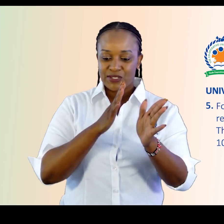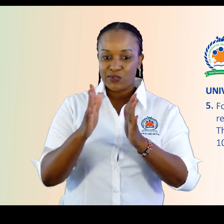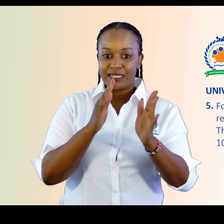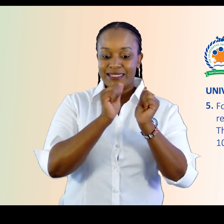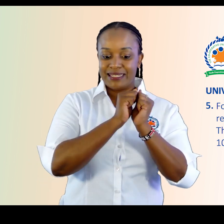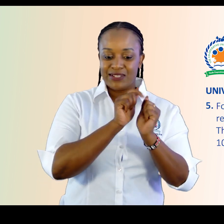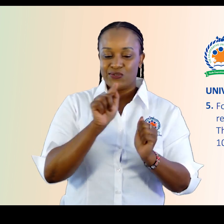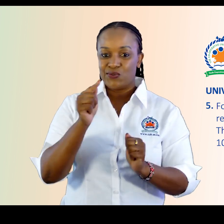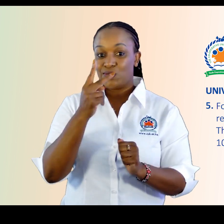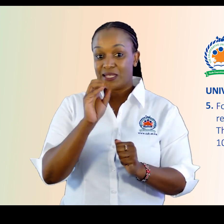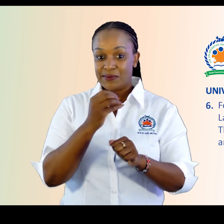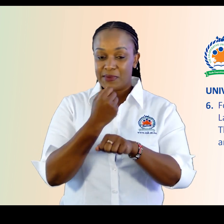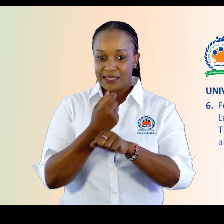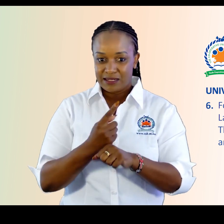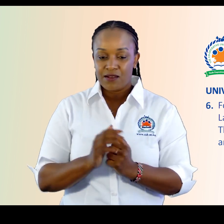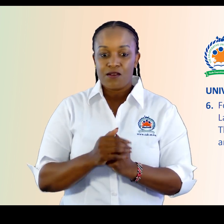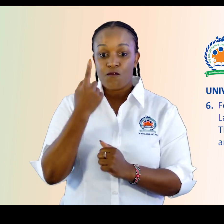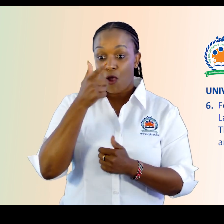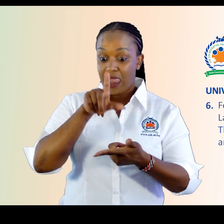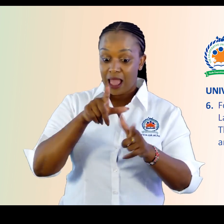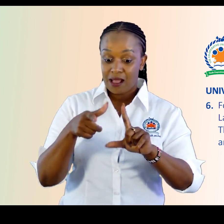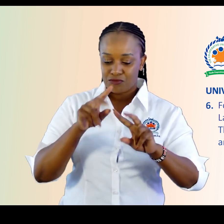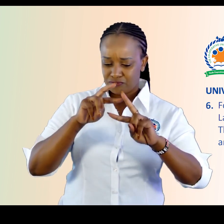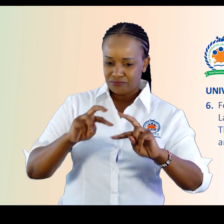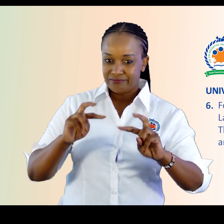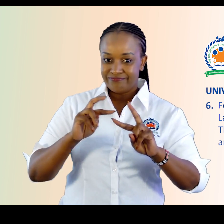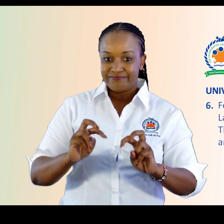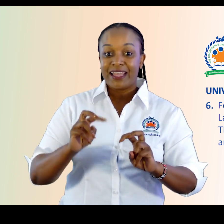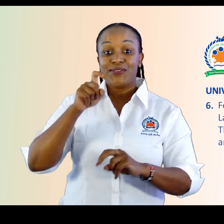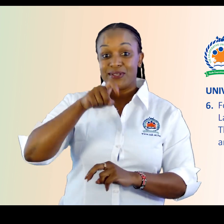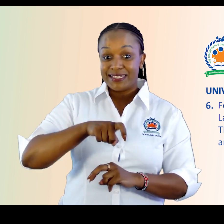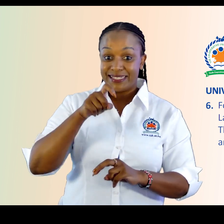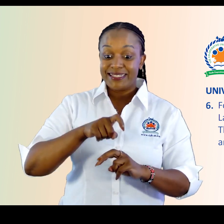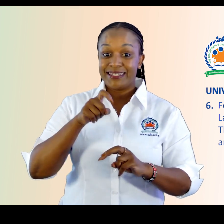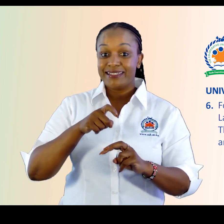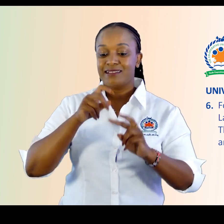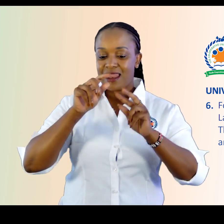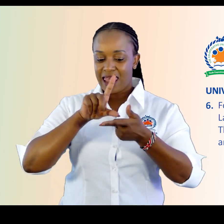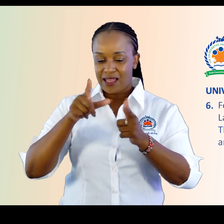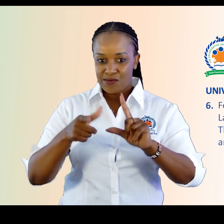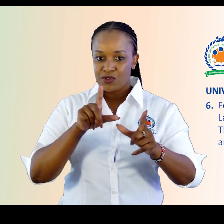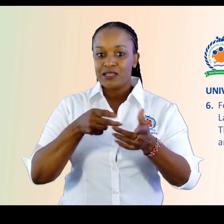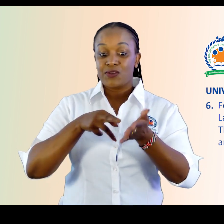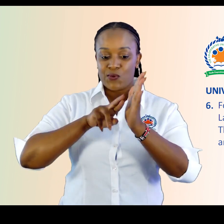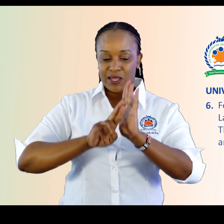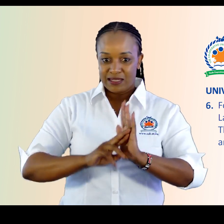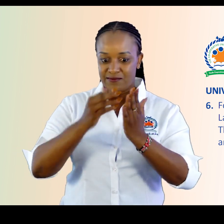10 to 20 minutes. For laboratory tests, the requirement is a laboratory test request form.